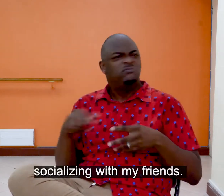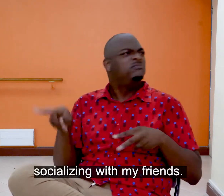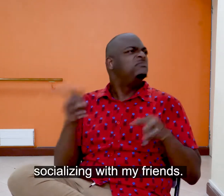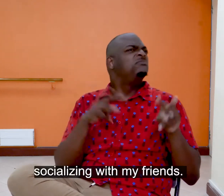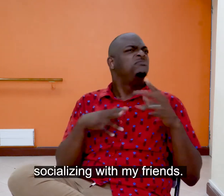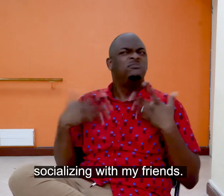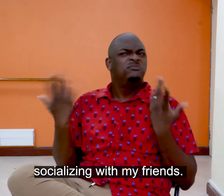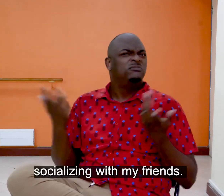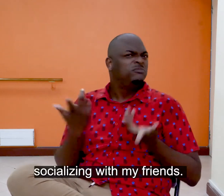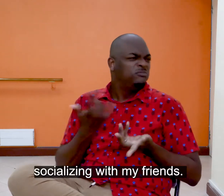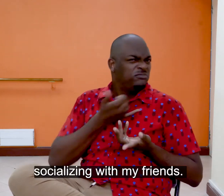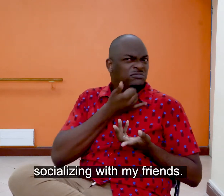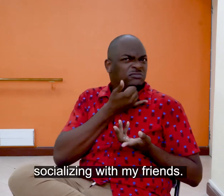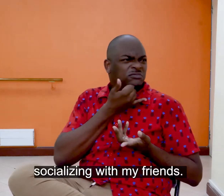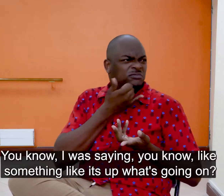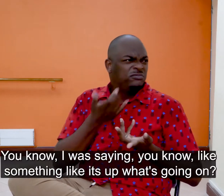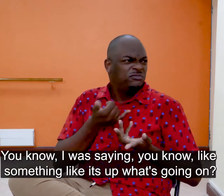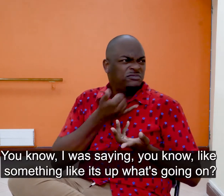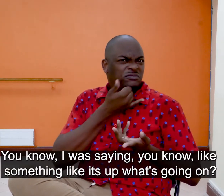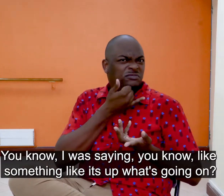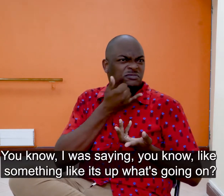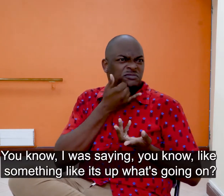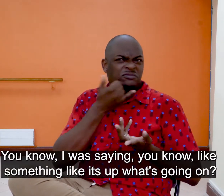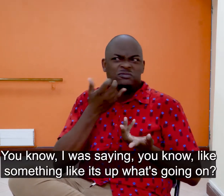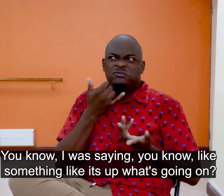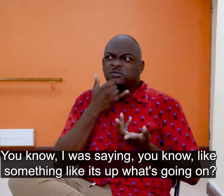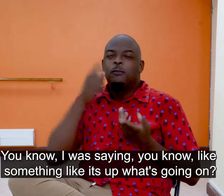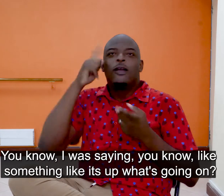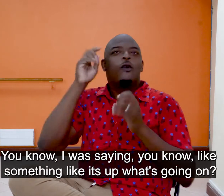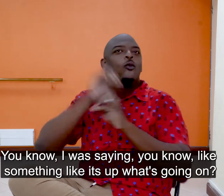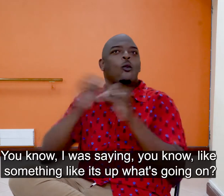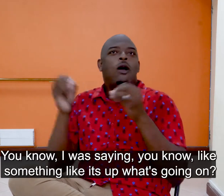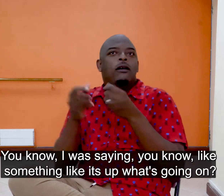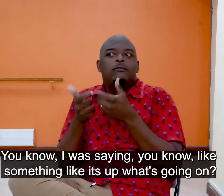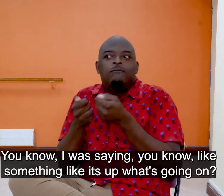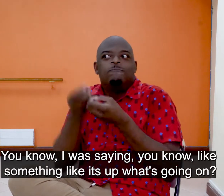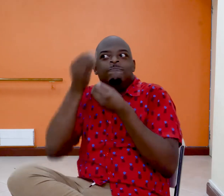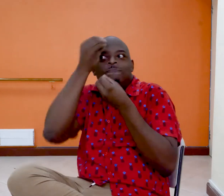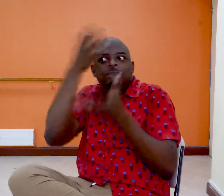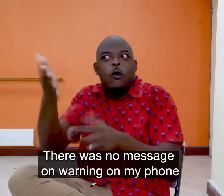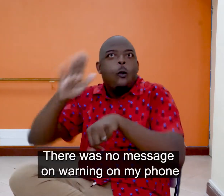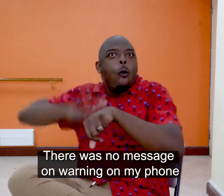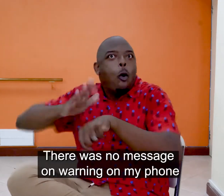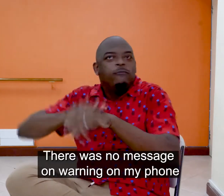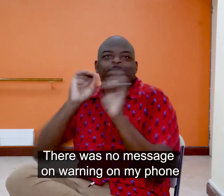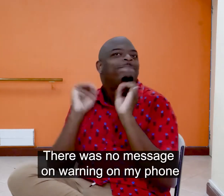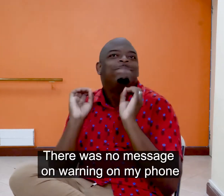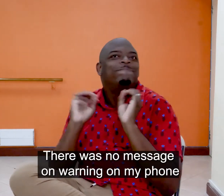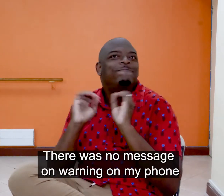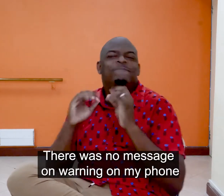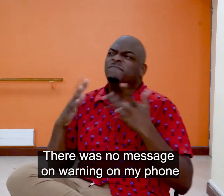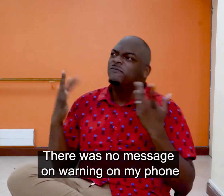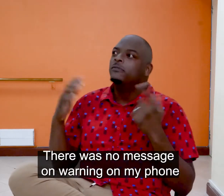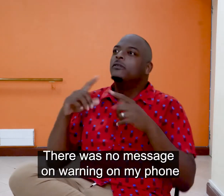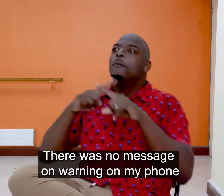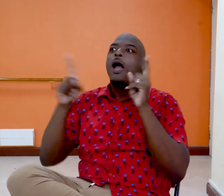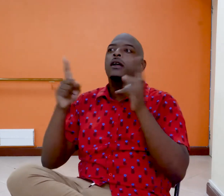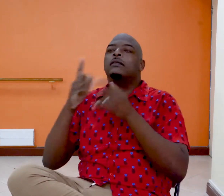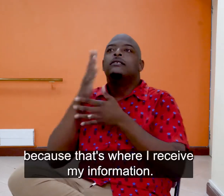socializing and with my friends, and I was saying, like something like it's up. What's going on? There was no message or warning on my phone because